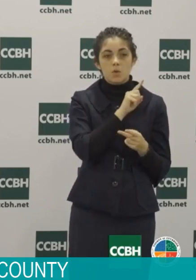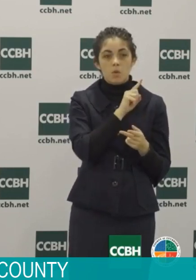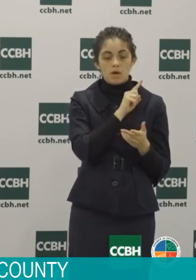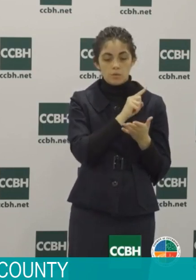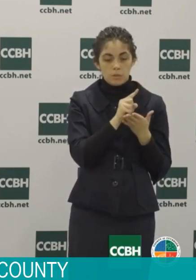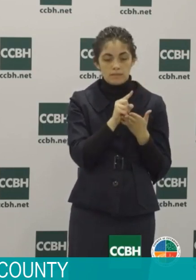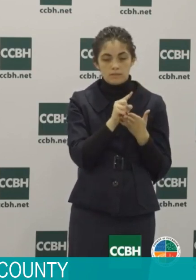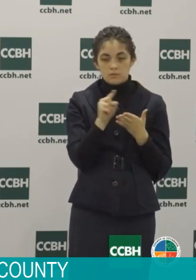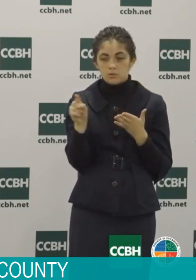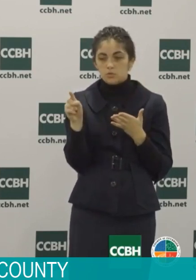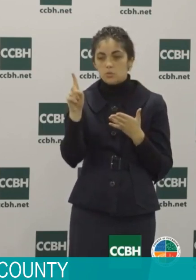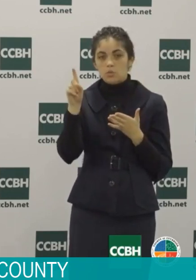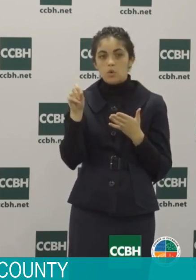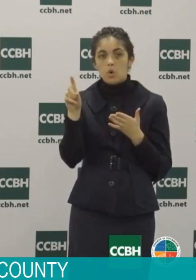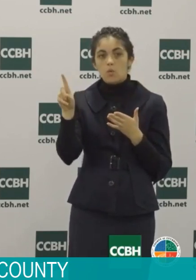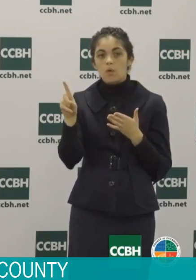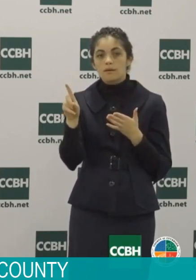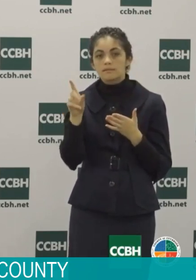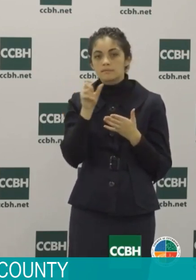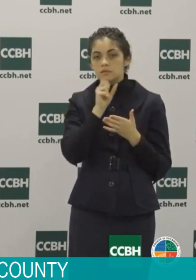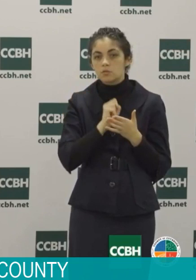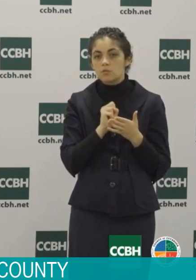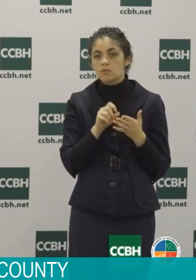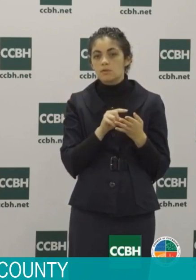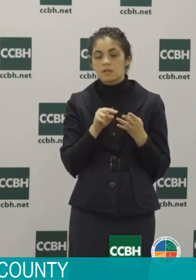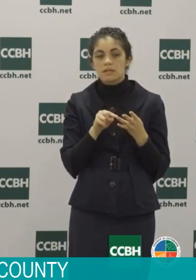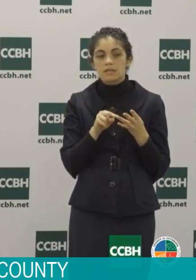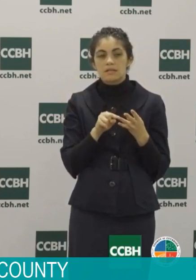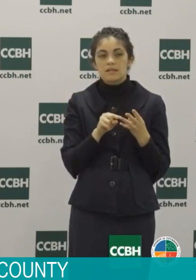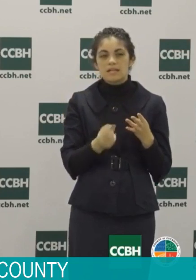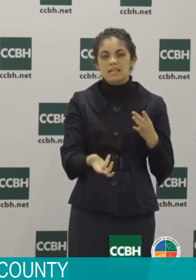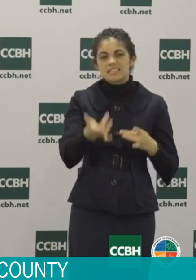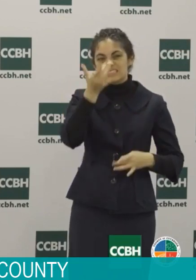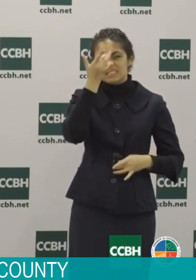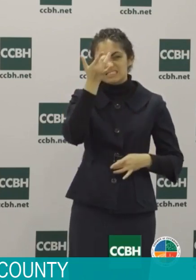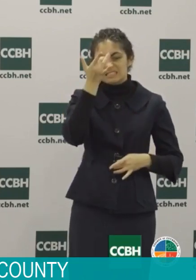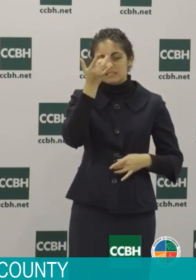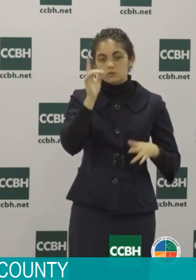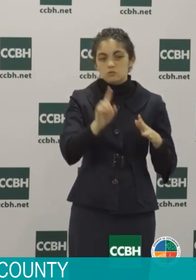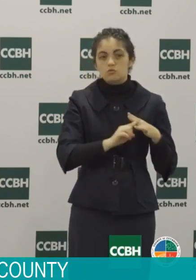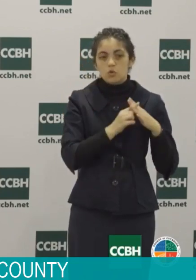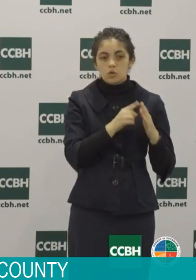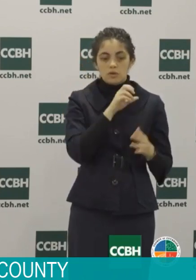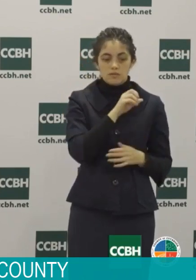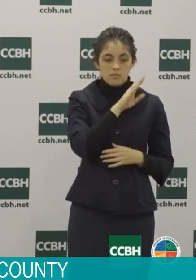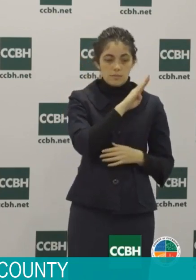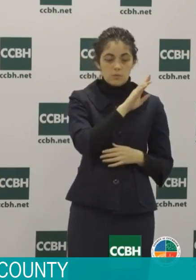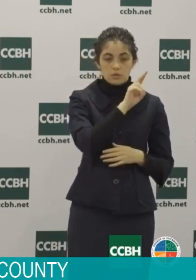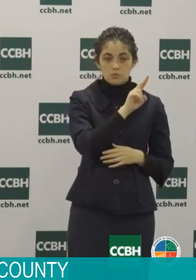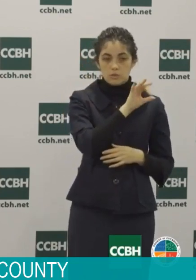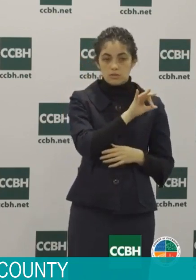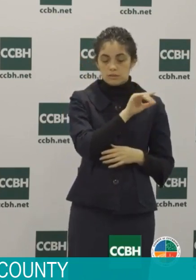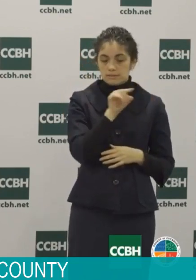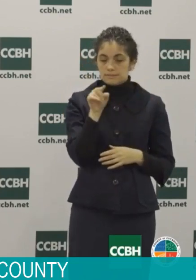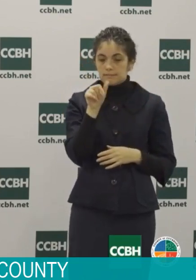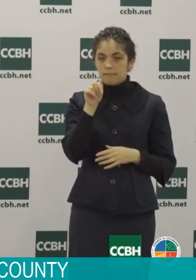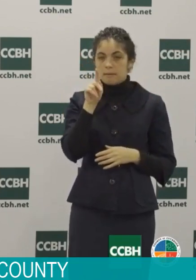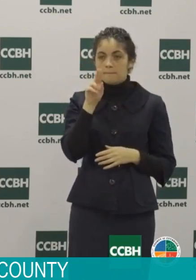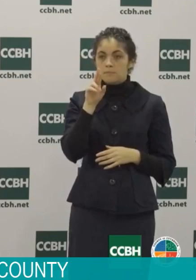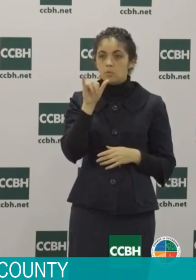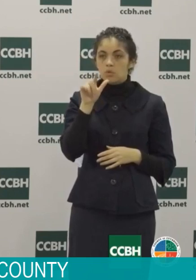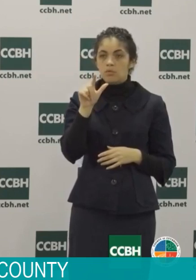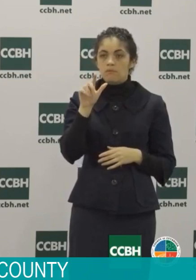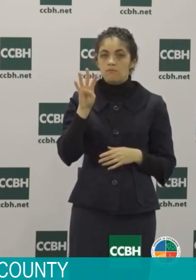of age to 101 years of age. And the range of illness onset dates is February 29th to April 4th.